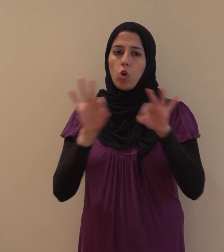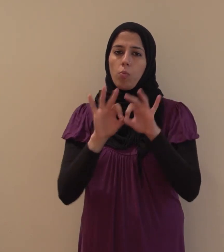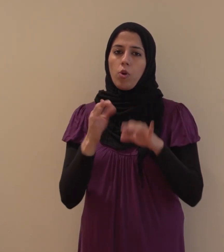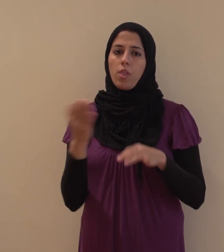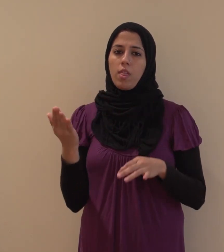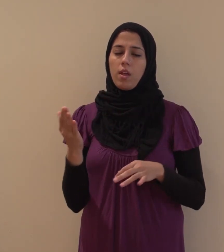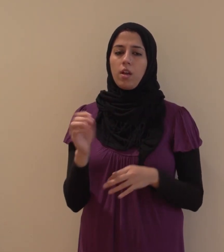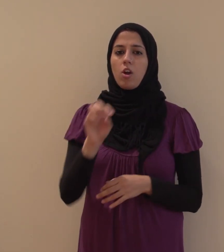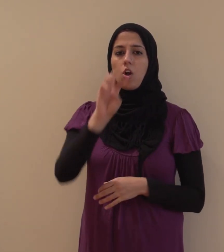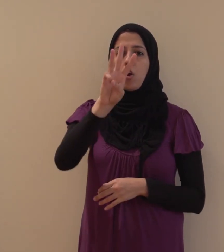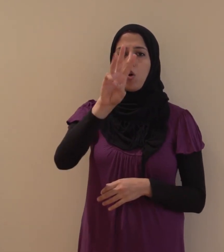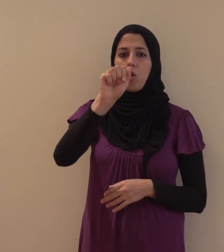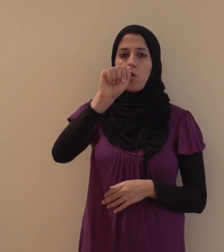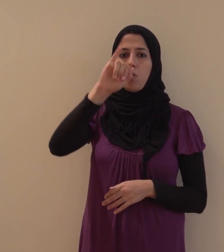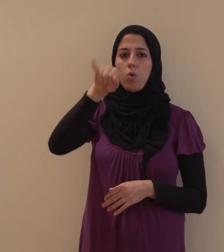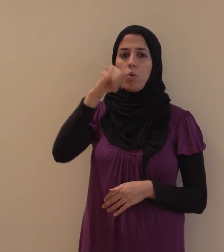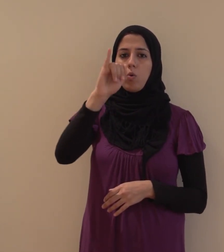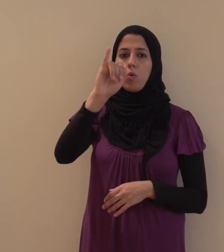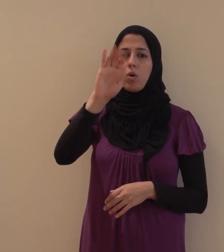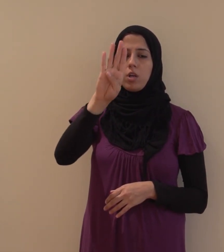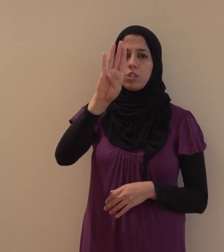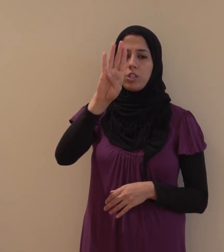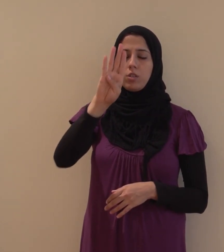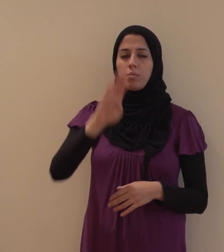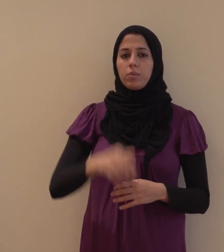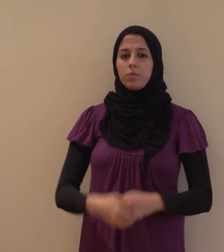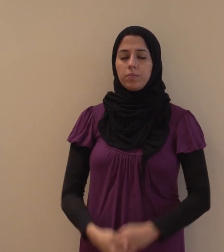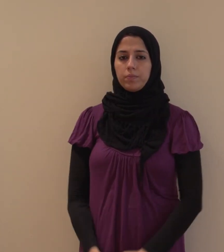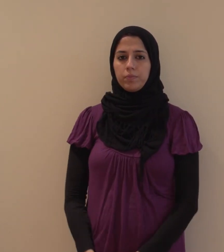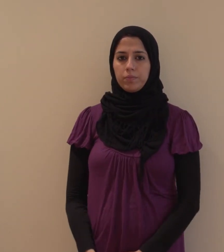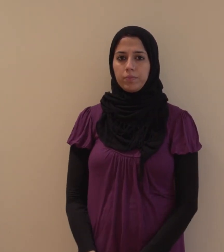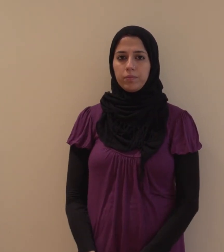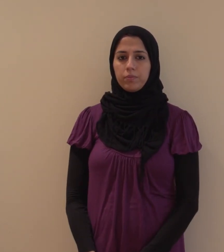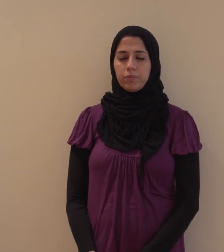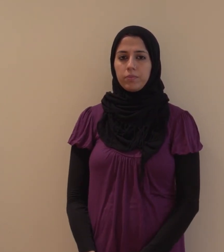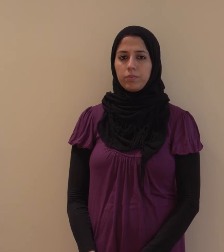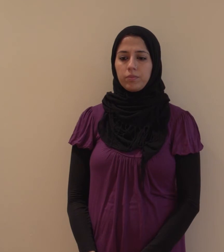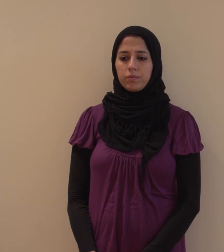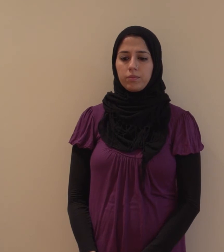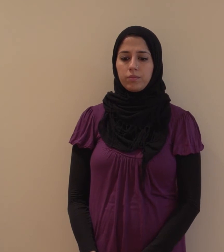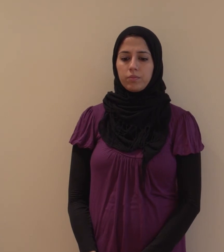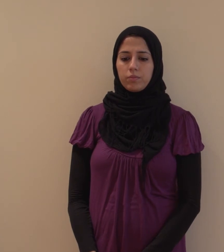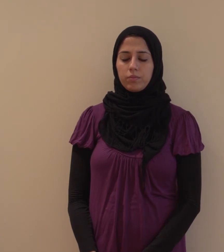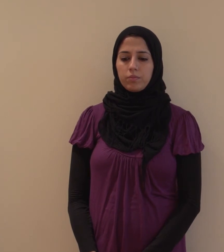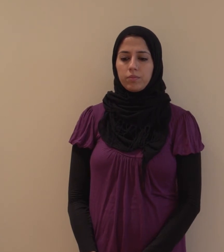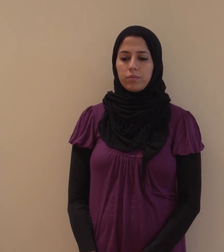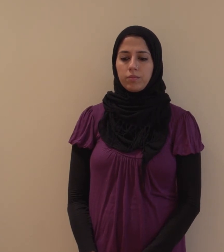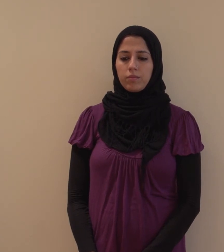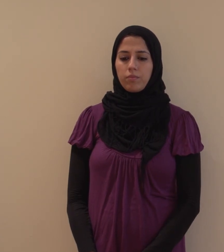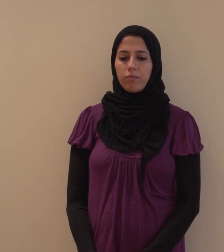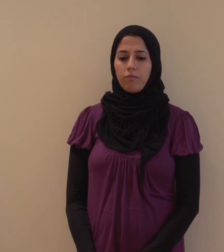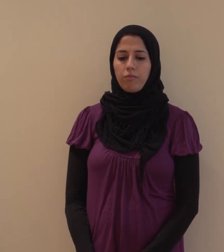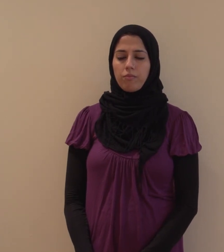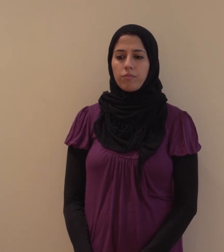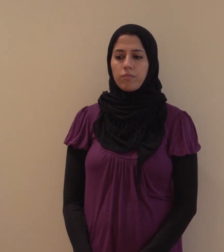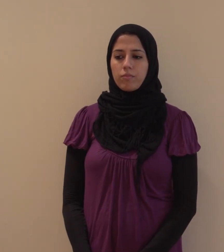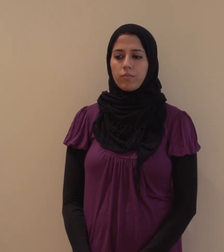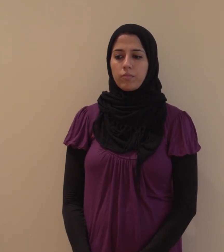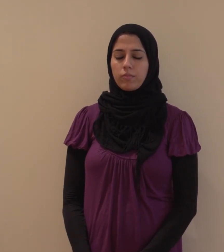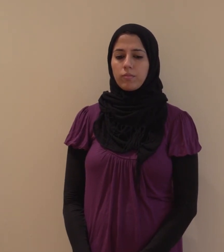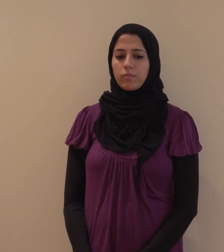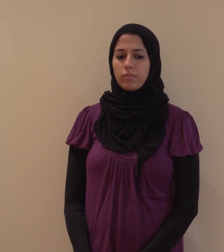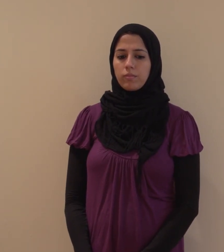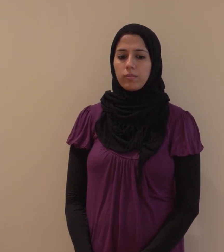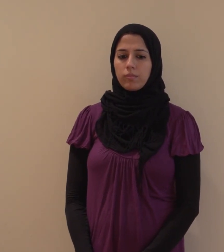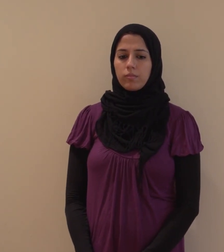month of Ramadan, there are etiquettes, rules, and adab. We need to participate in that also. And my brothers and sisters,